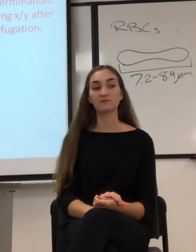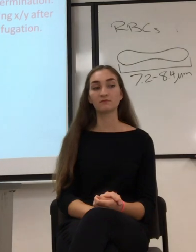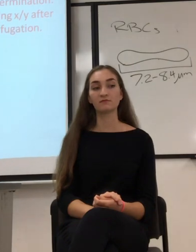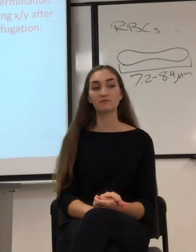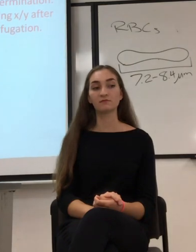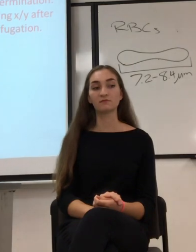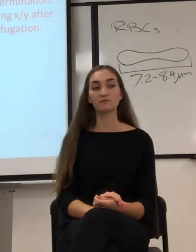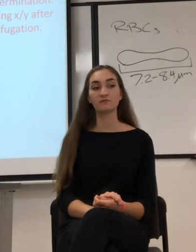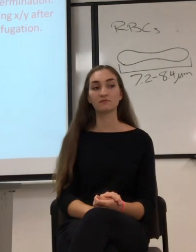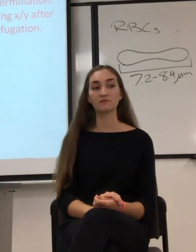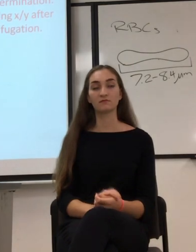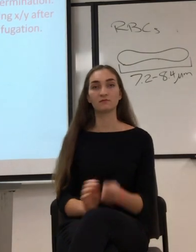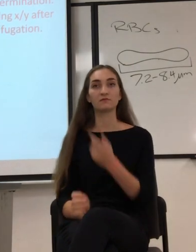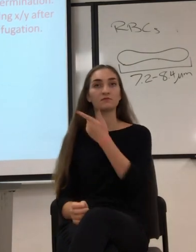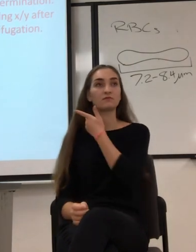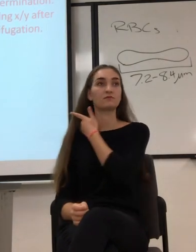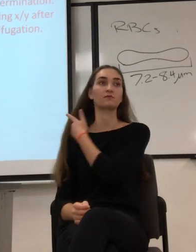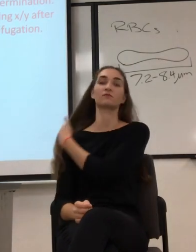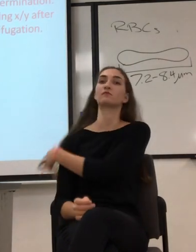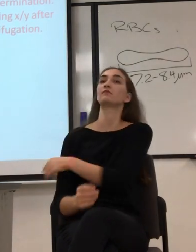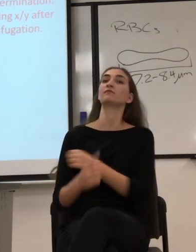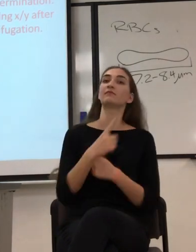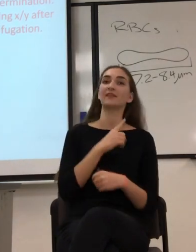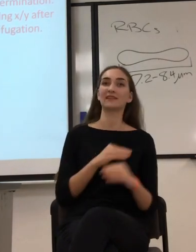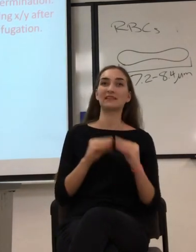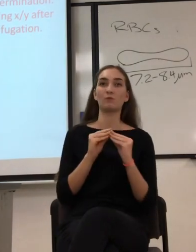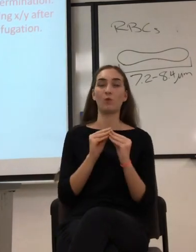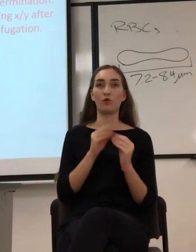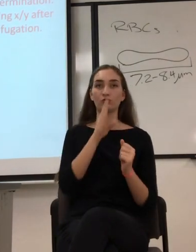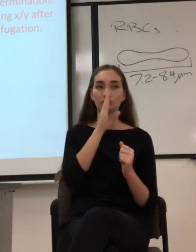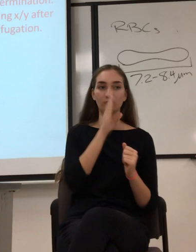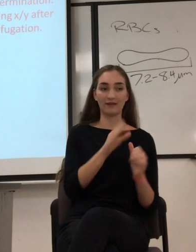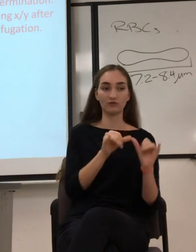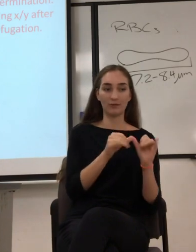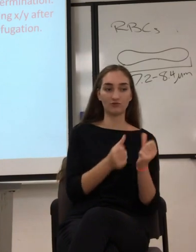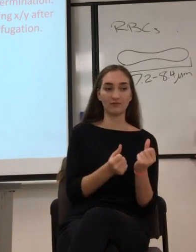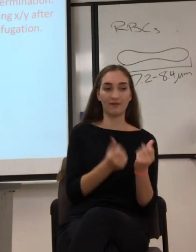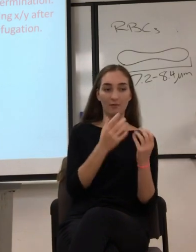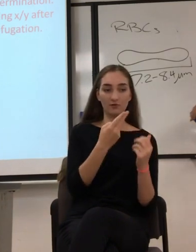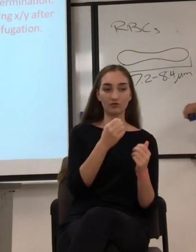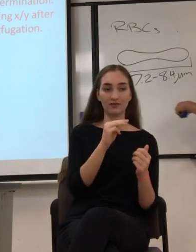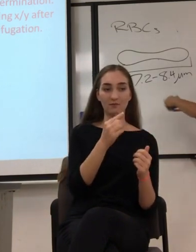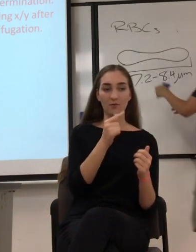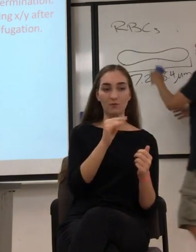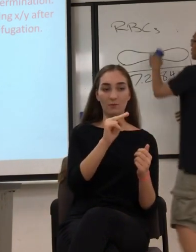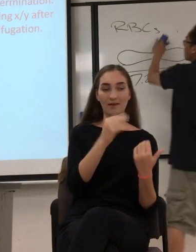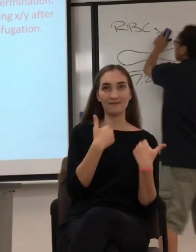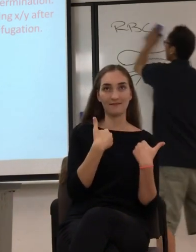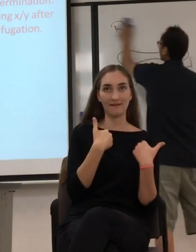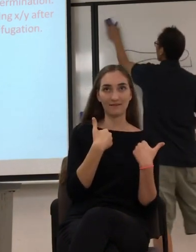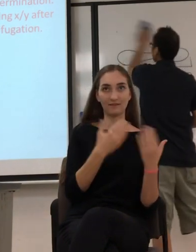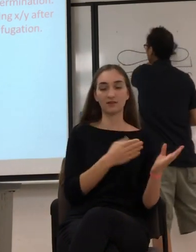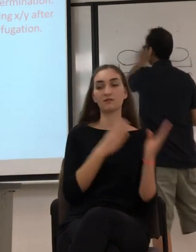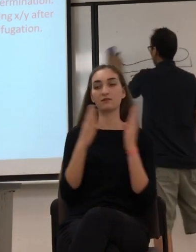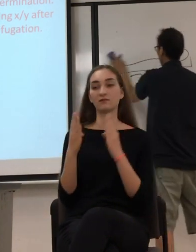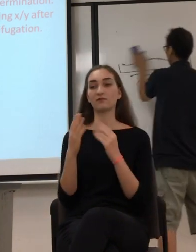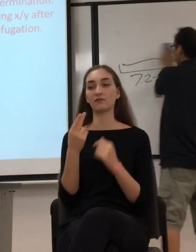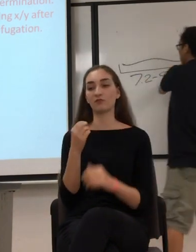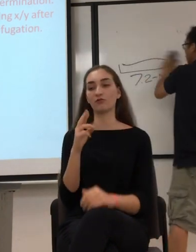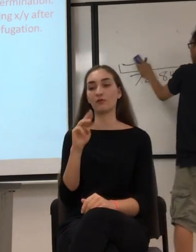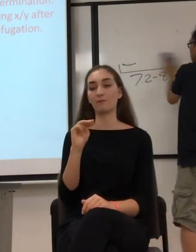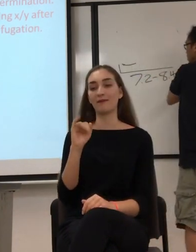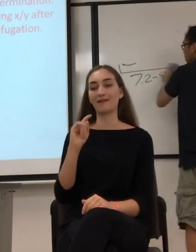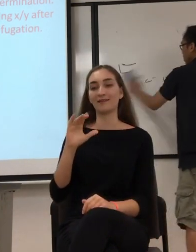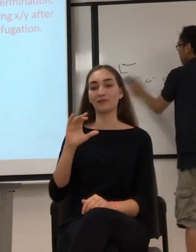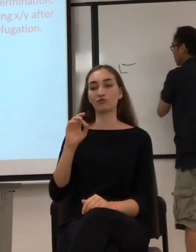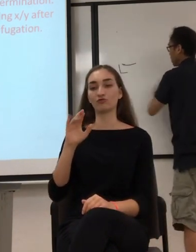So this is a more direct way. You're measuring how much grams of hemoglobin, but hematocrit is another estimate. So let's talk about